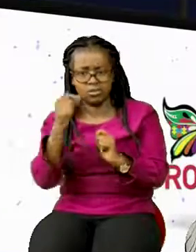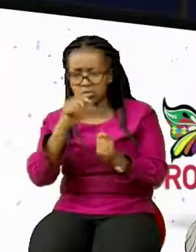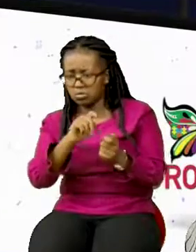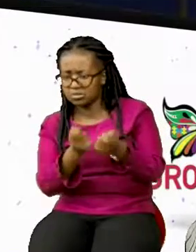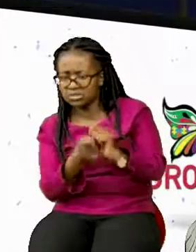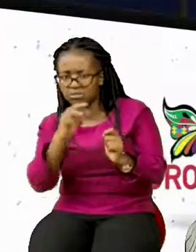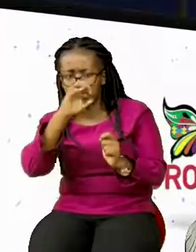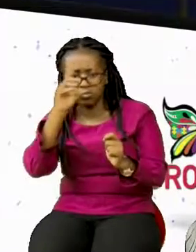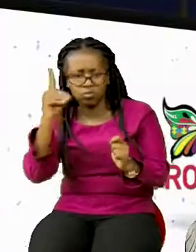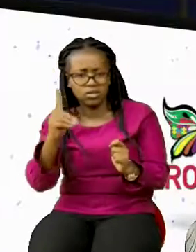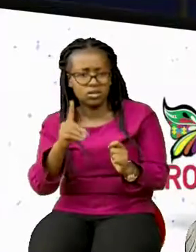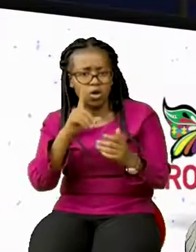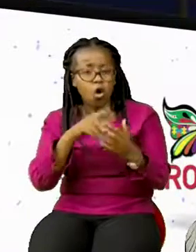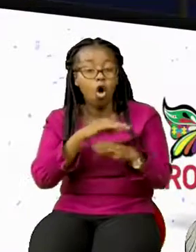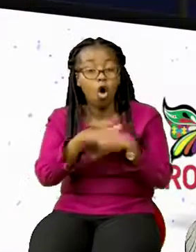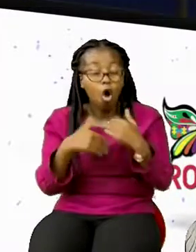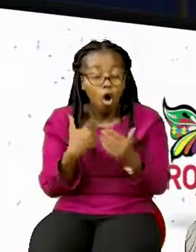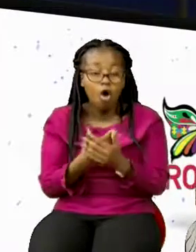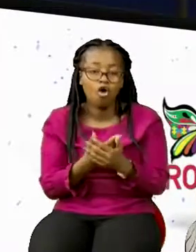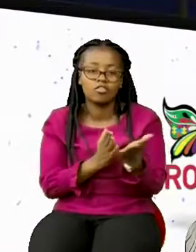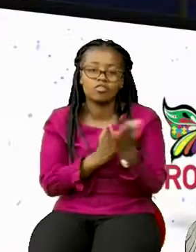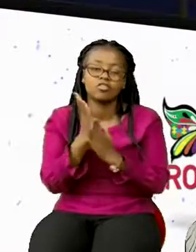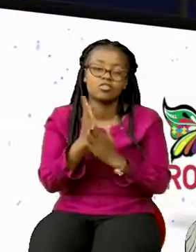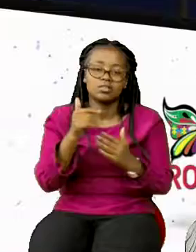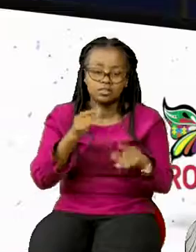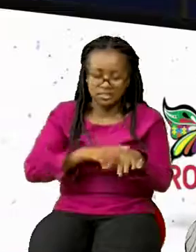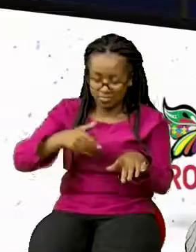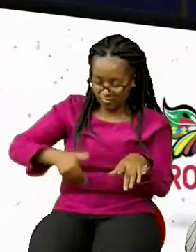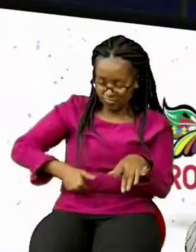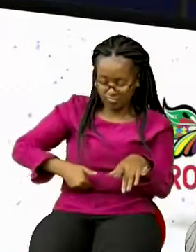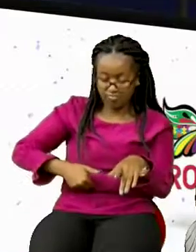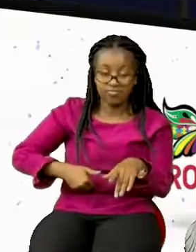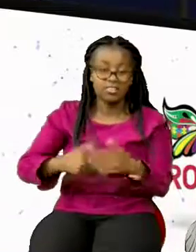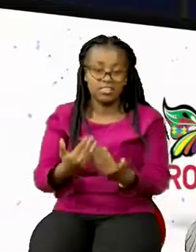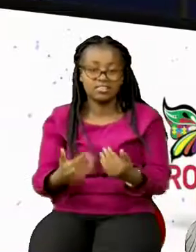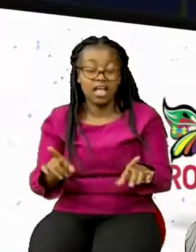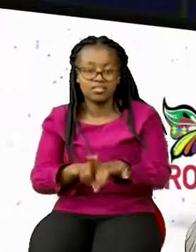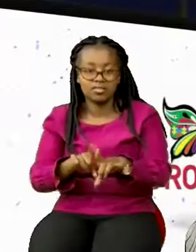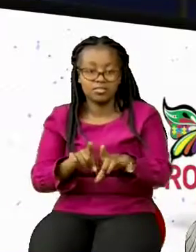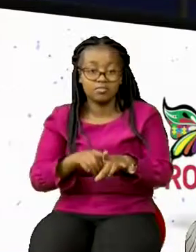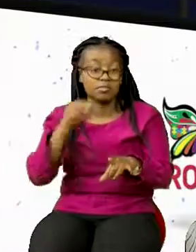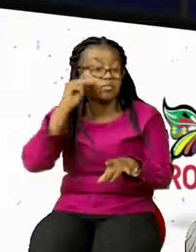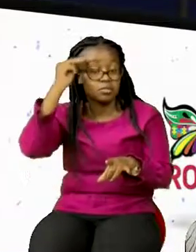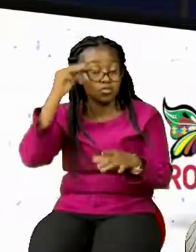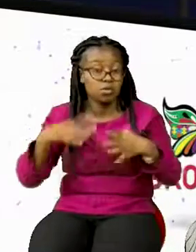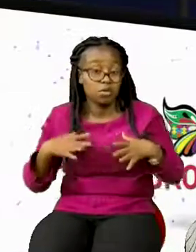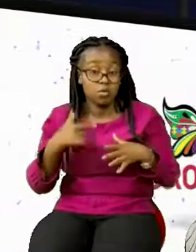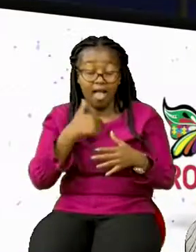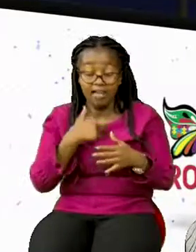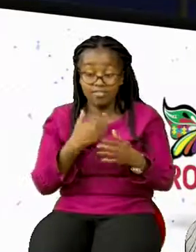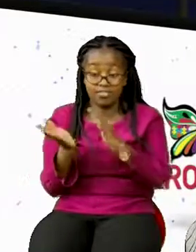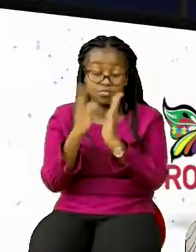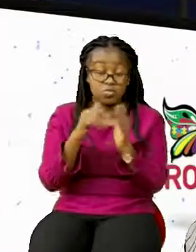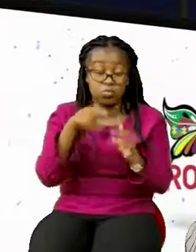mood. So it is something that all children go through teenage, as a child, and even as adults. Sometimes we get moods, and for